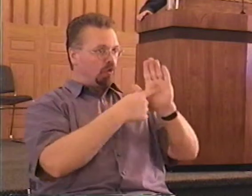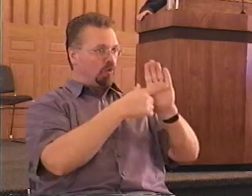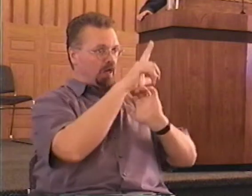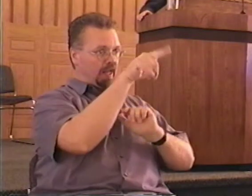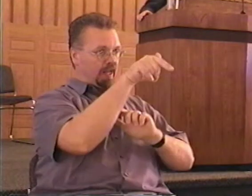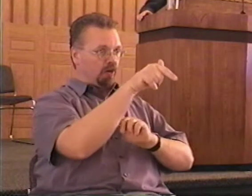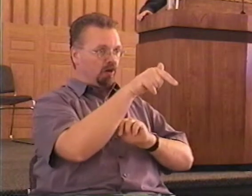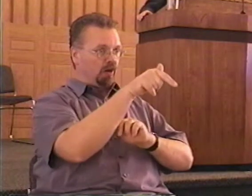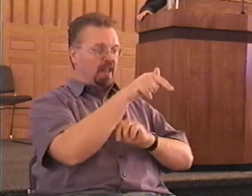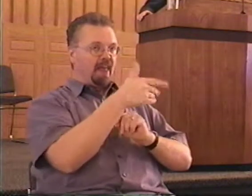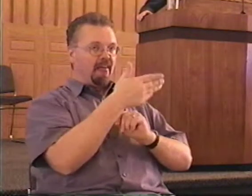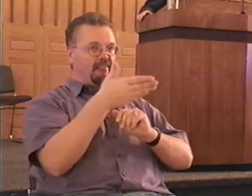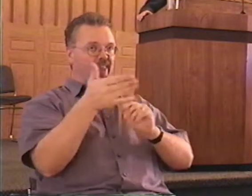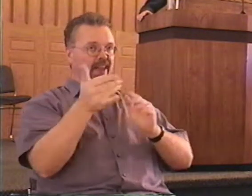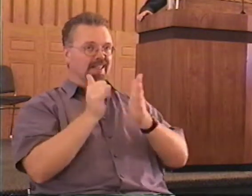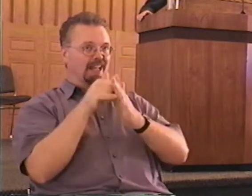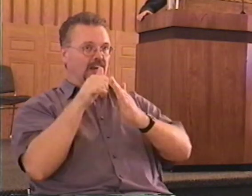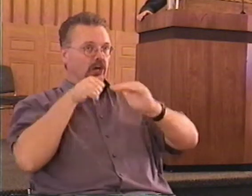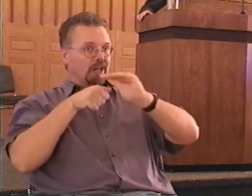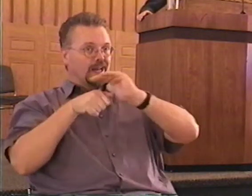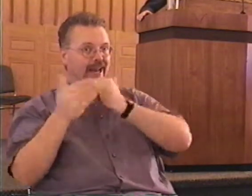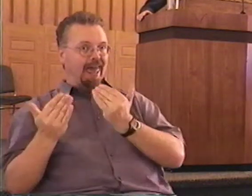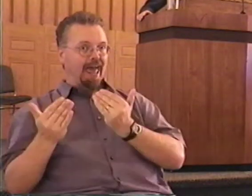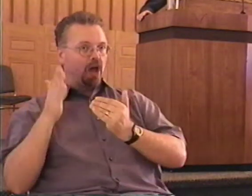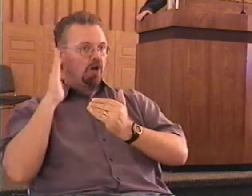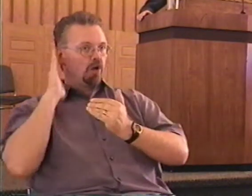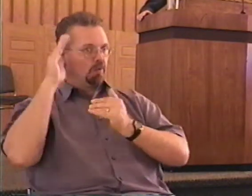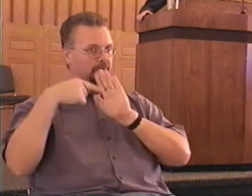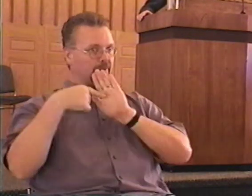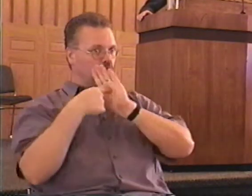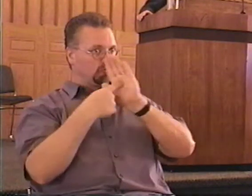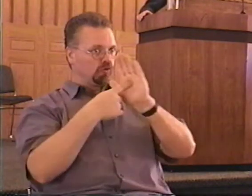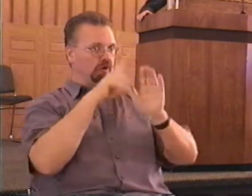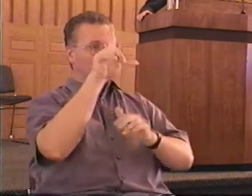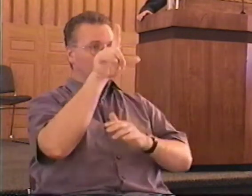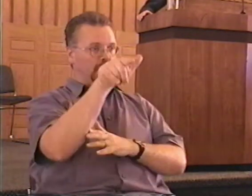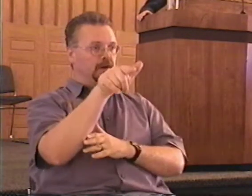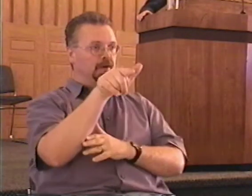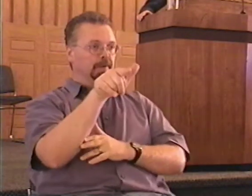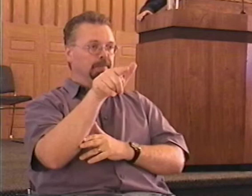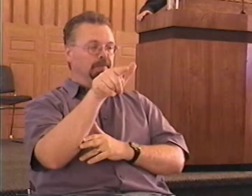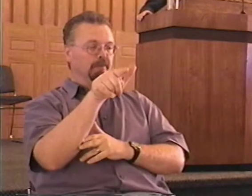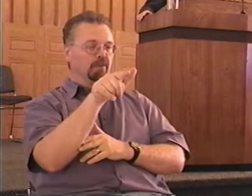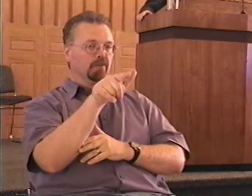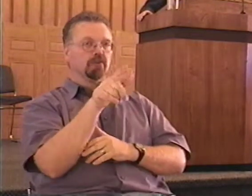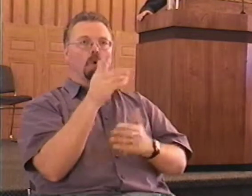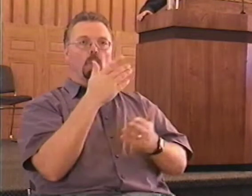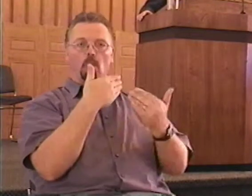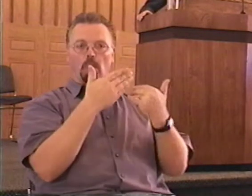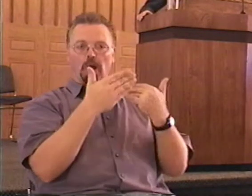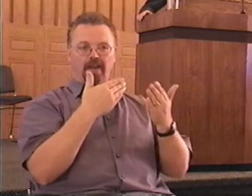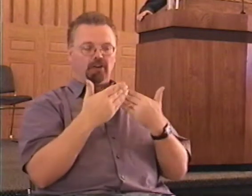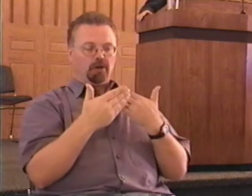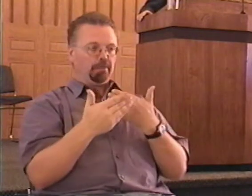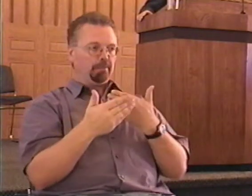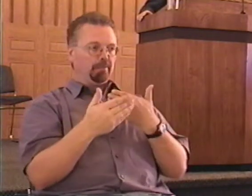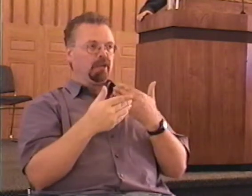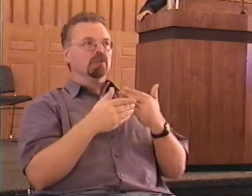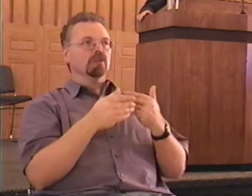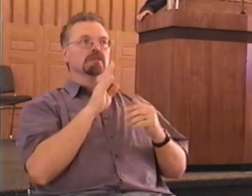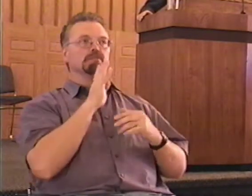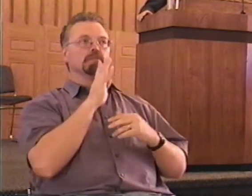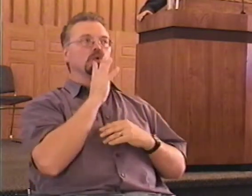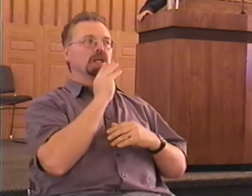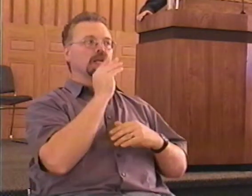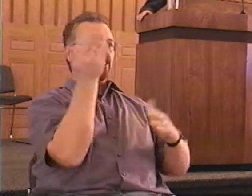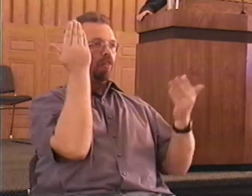be known. Therefore, whatever you have spoken in the dark will be heard